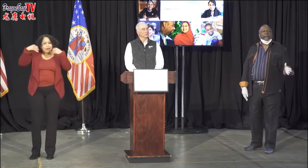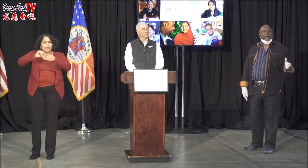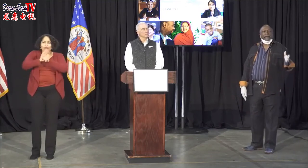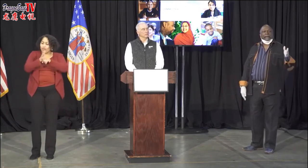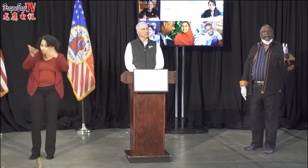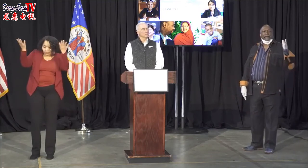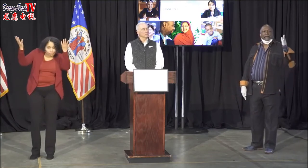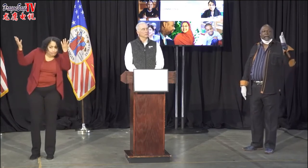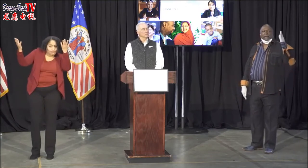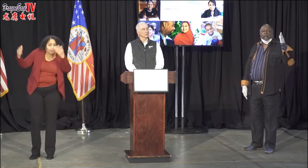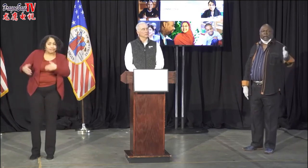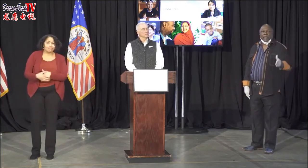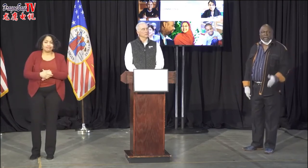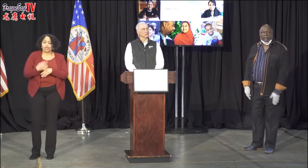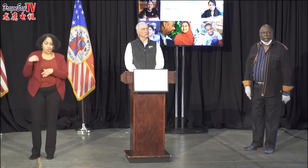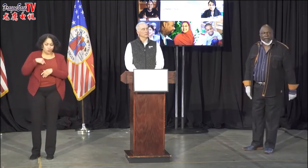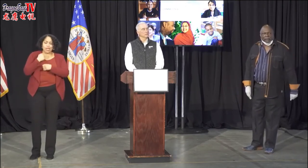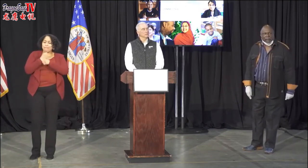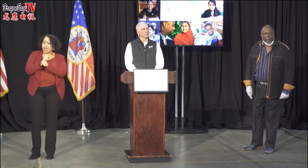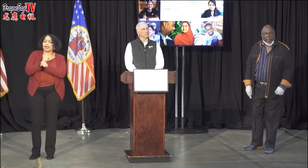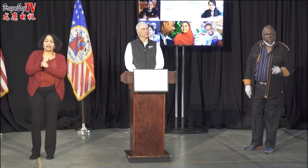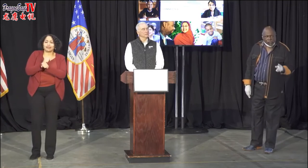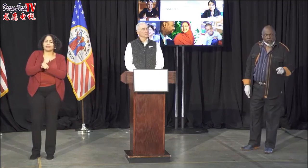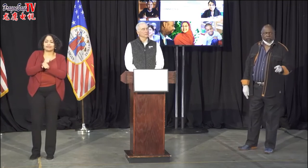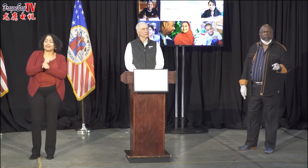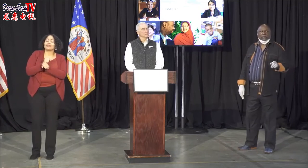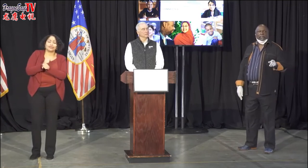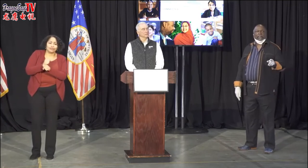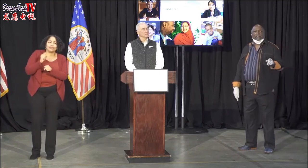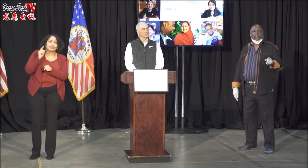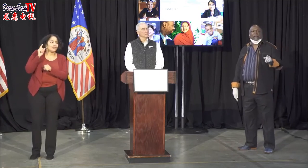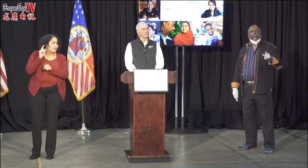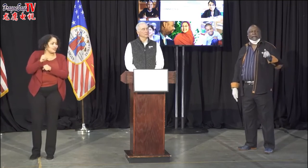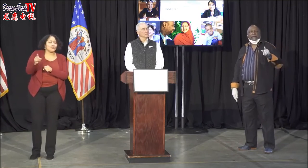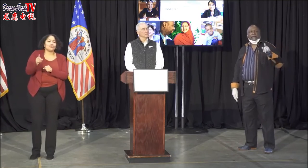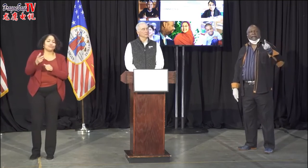COVID. We're making you